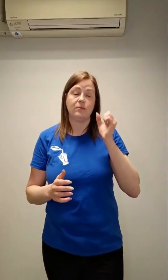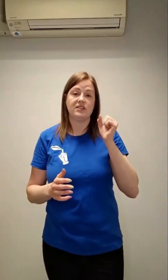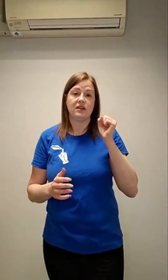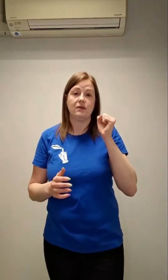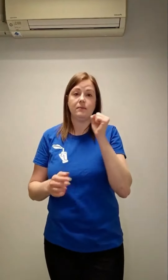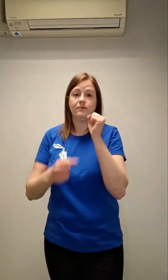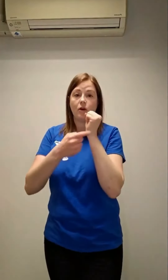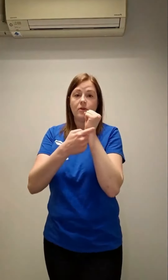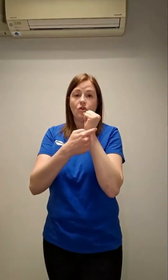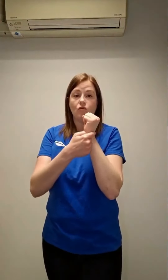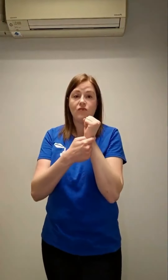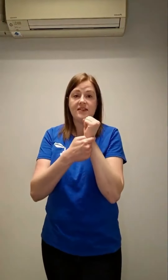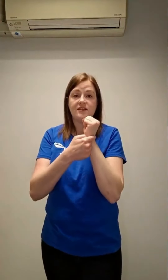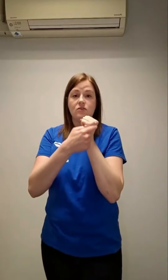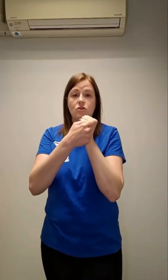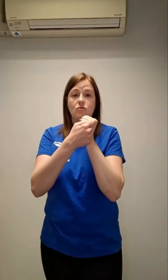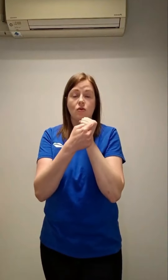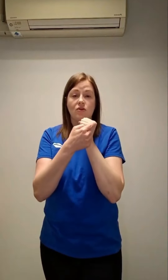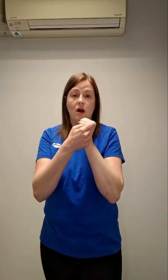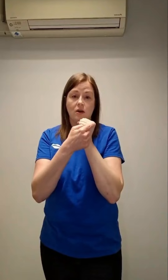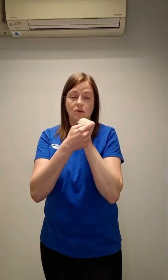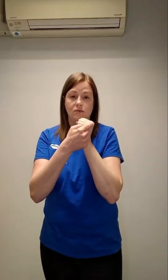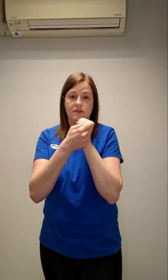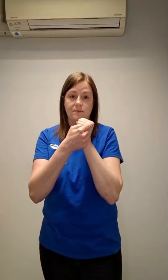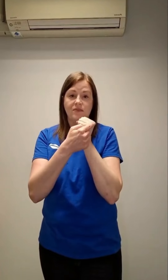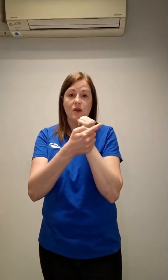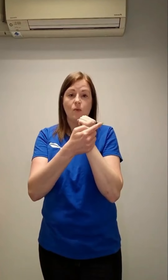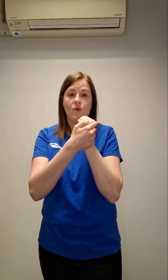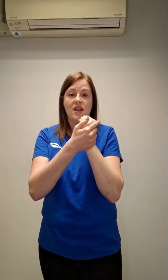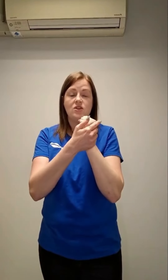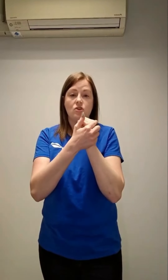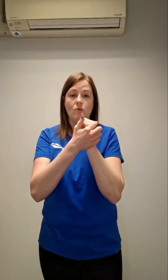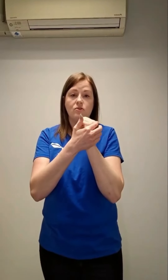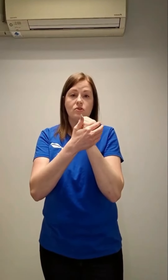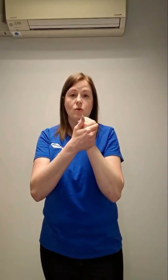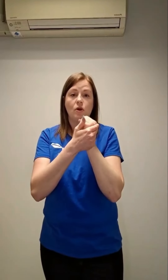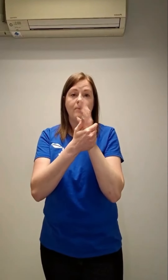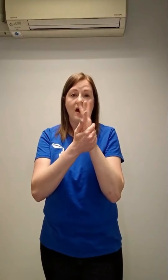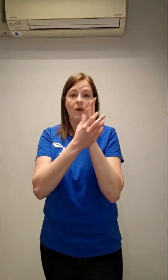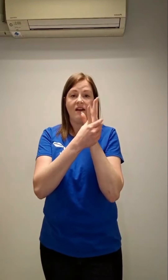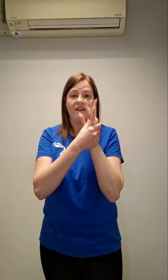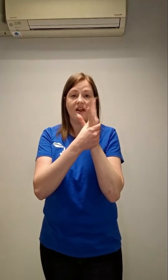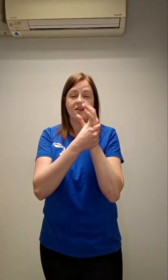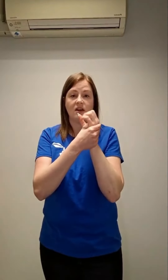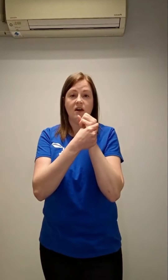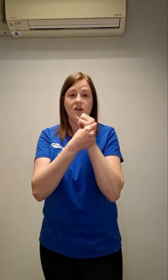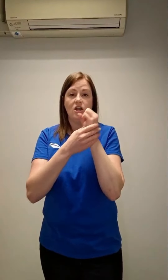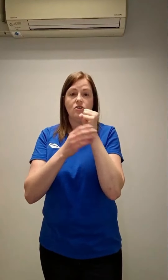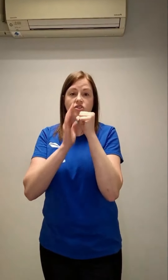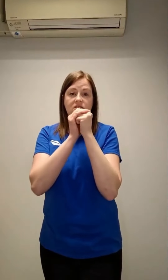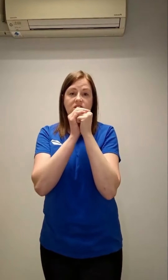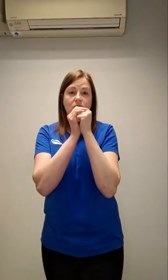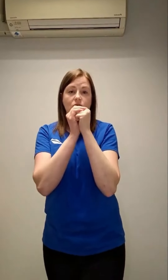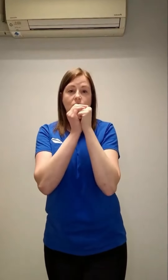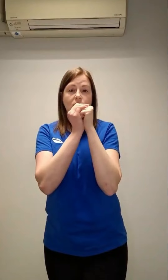was from your wrist to your knuckles. We don't talk about where our fingers are. You just need to ignore all of